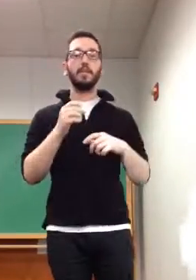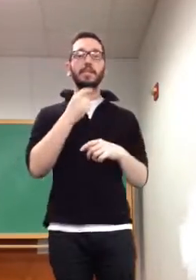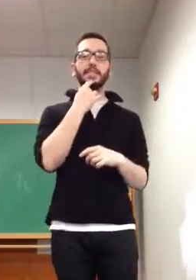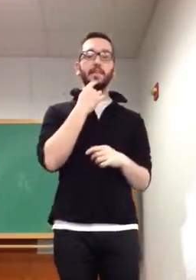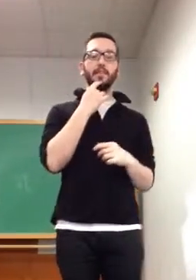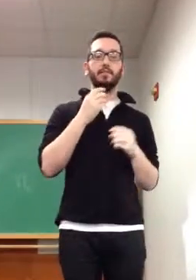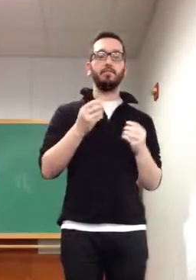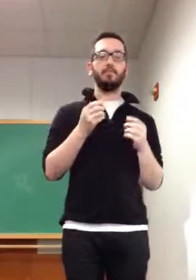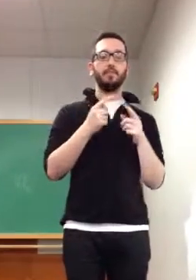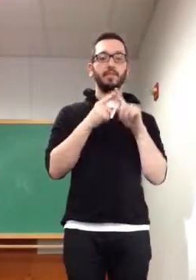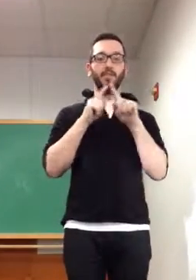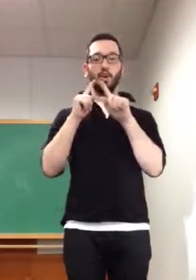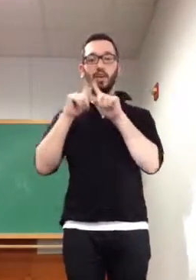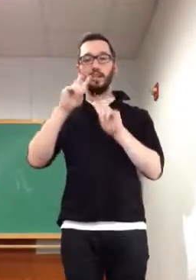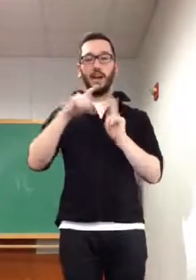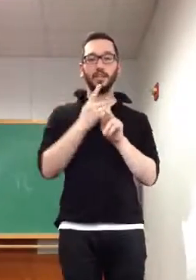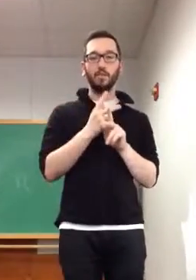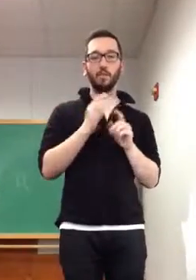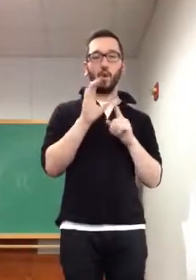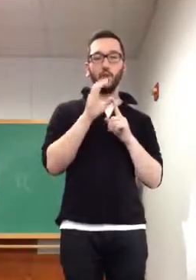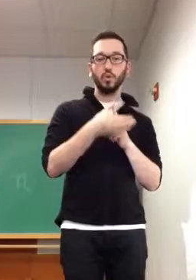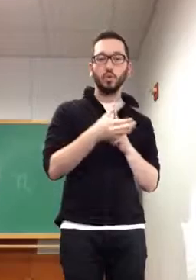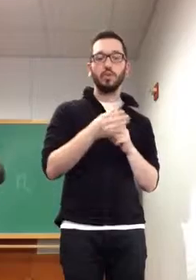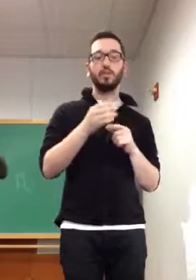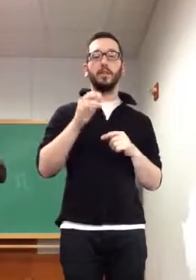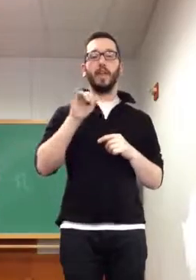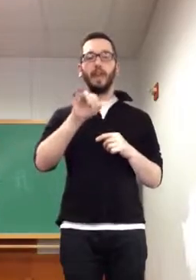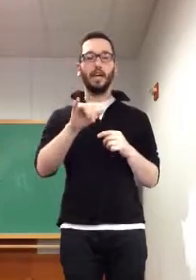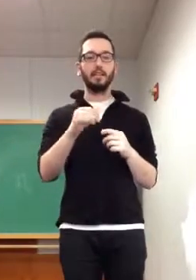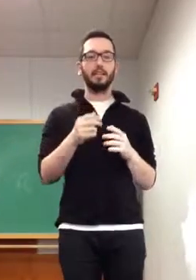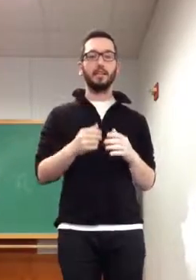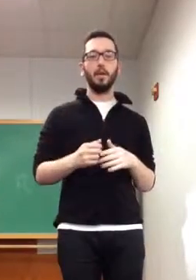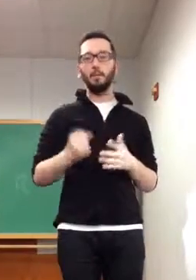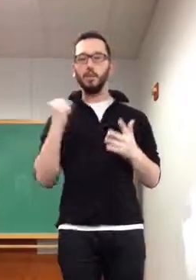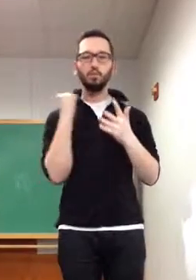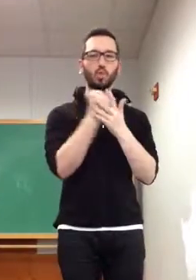is somehow a betrayal of American